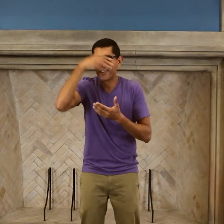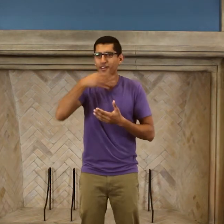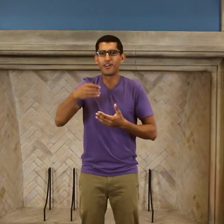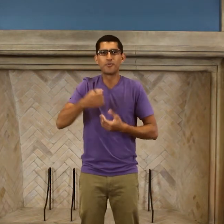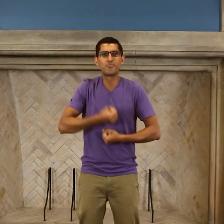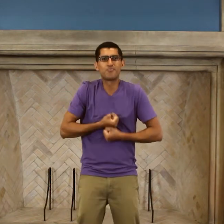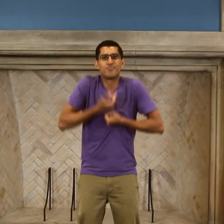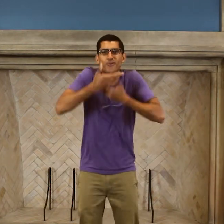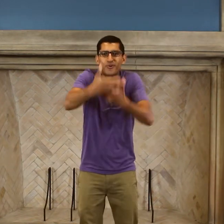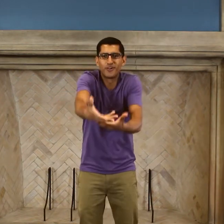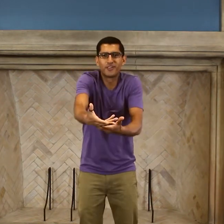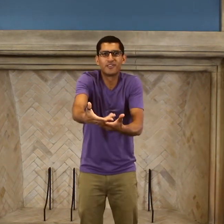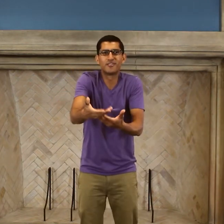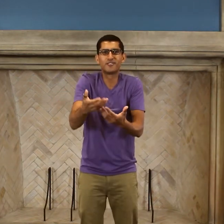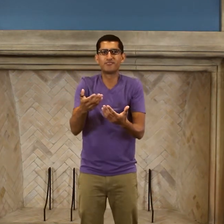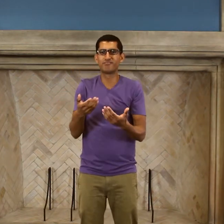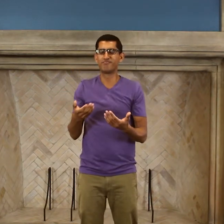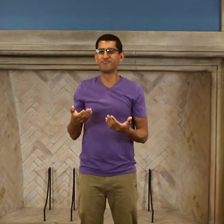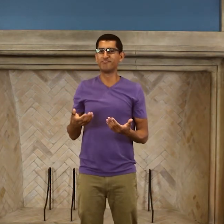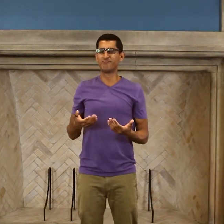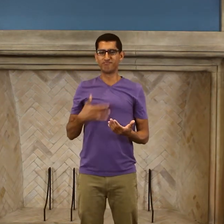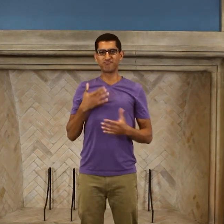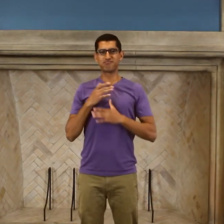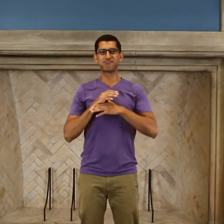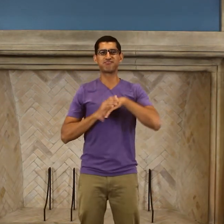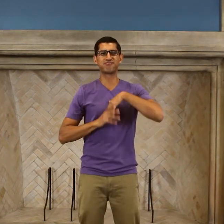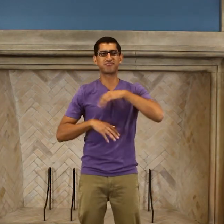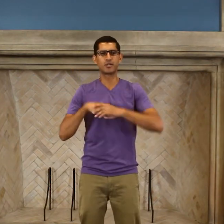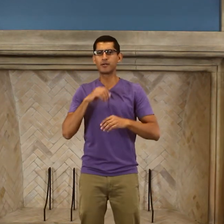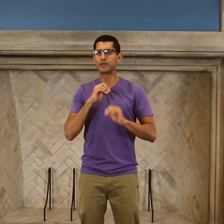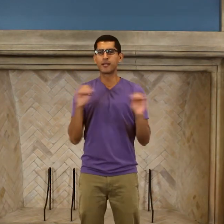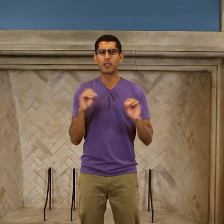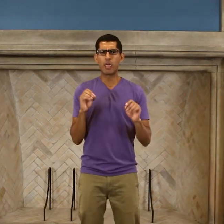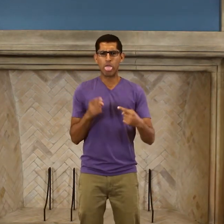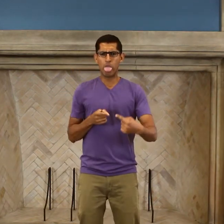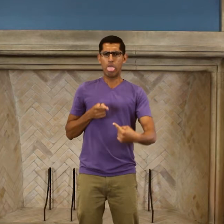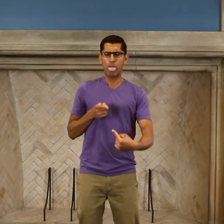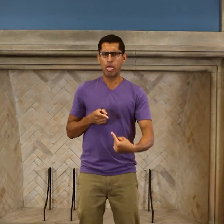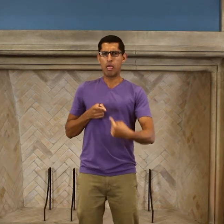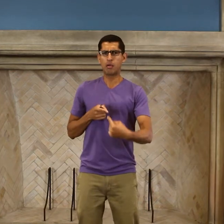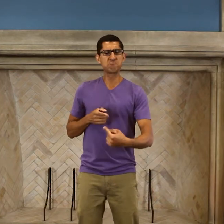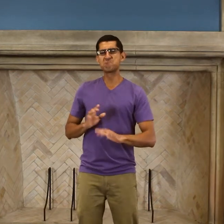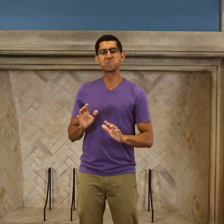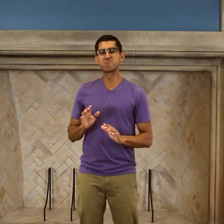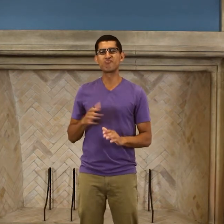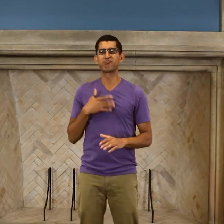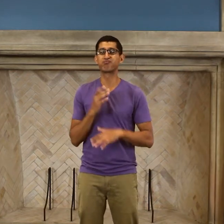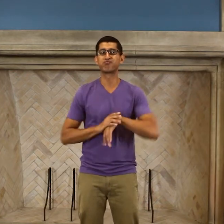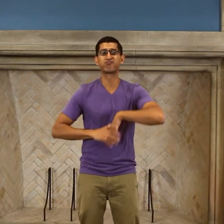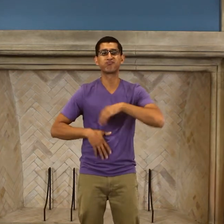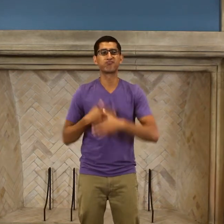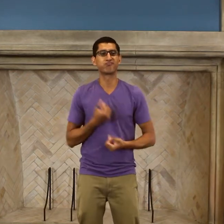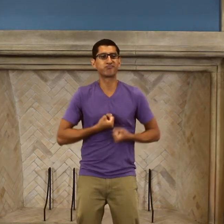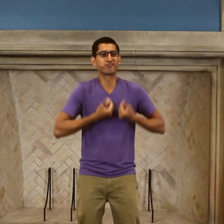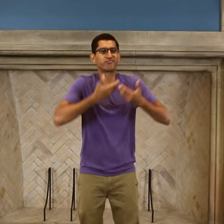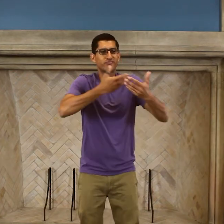it lets me learn. It lets me express myself. It lets me feel comfortable. There's no struggle. I'm